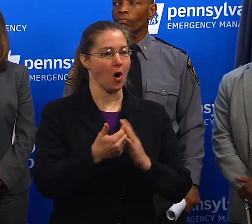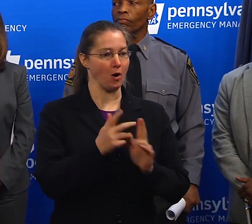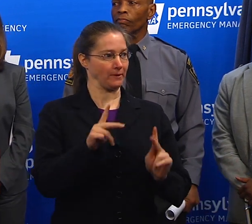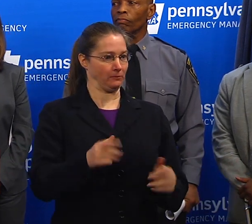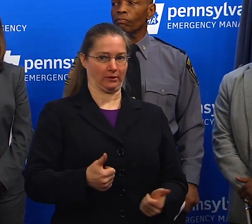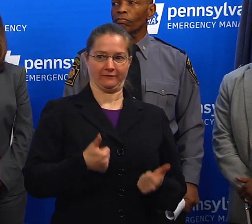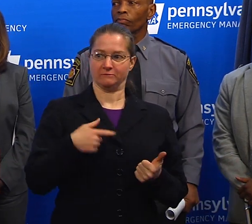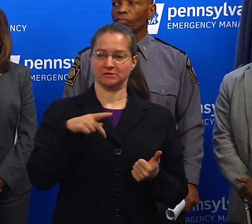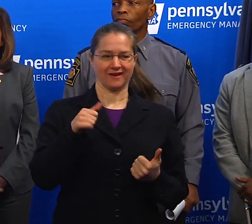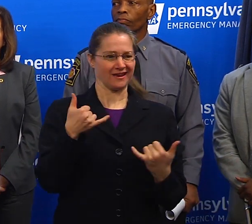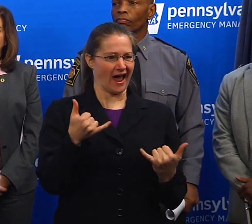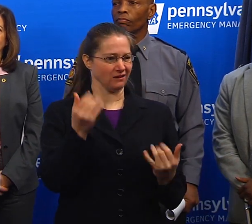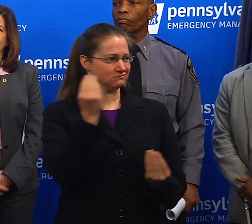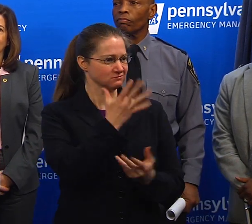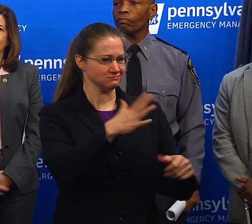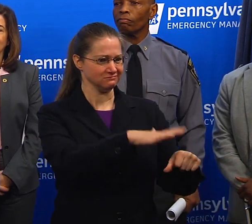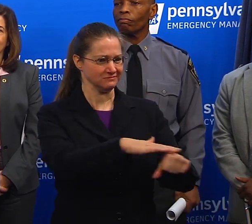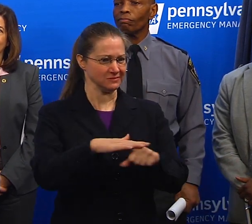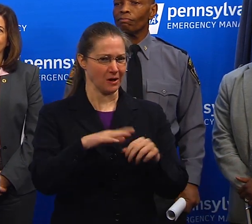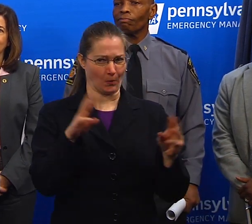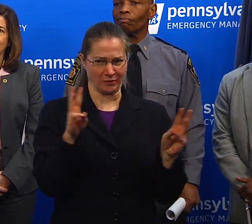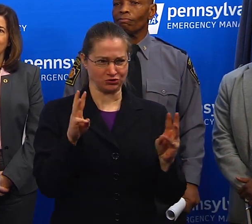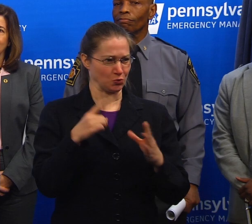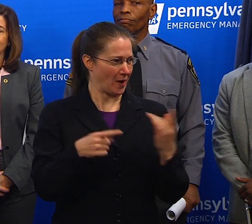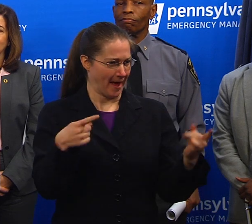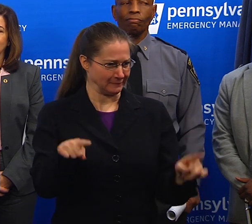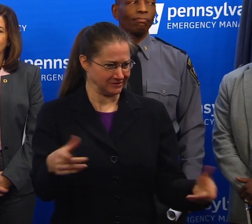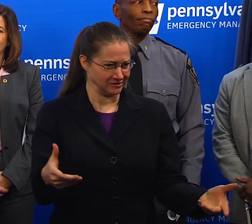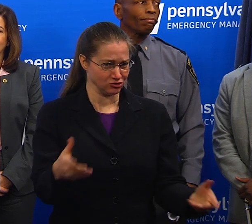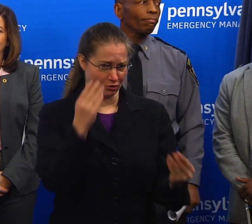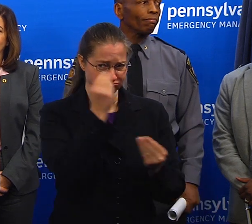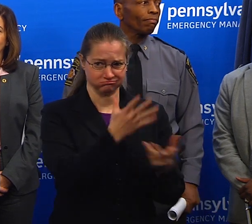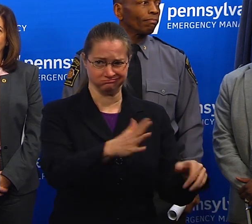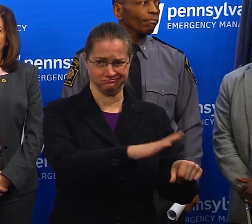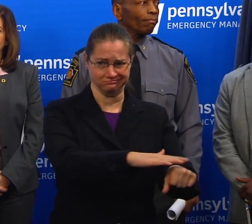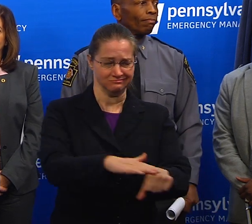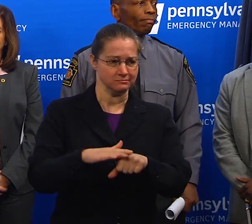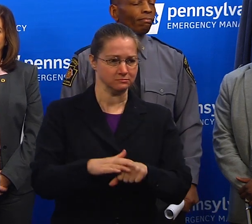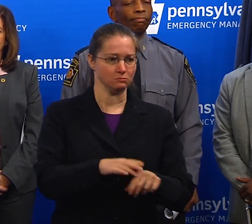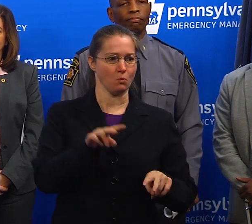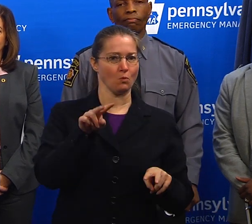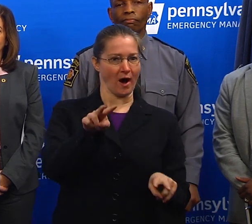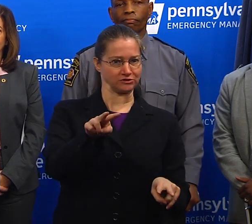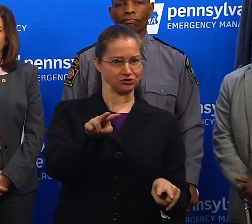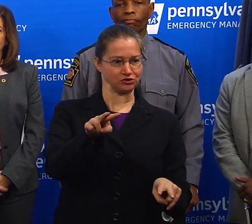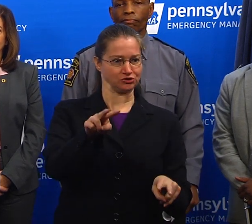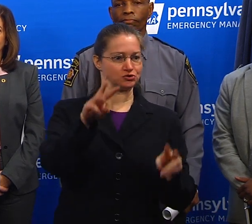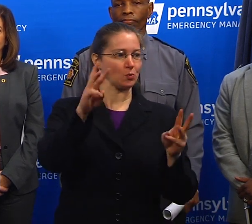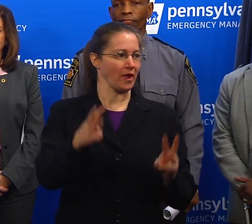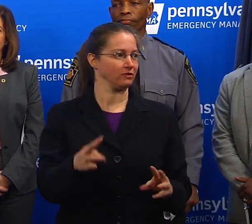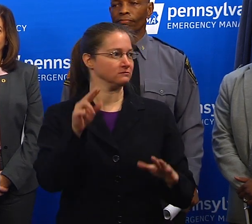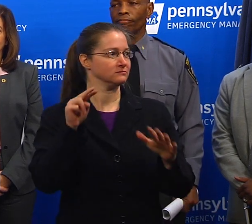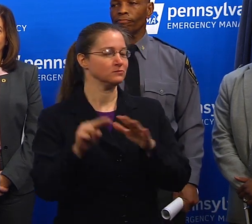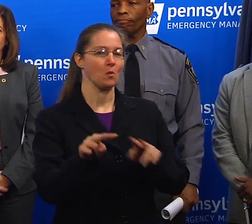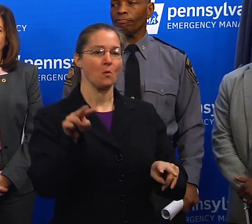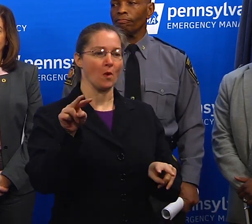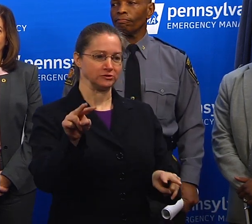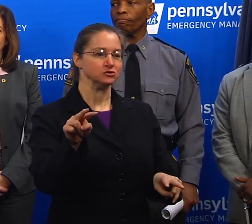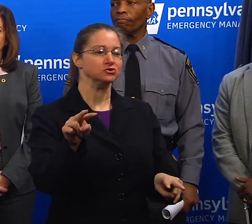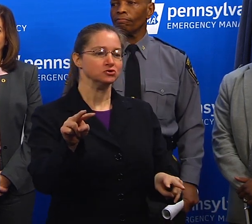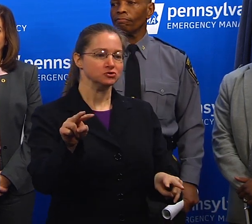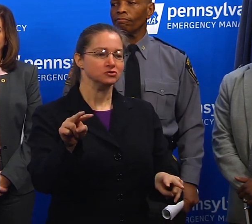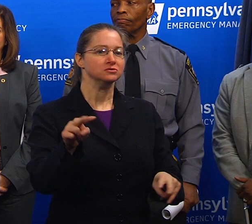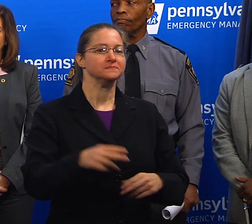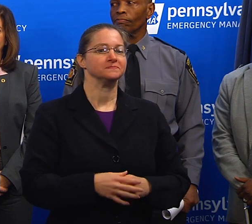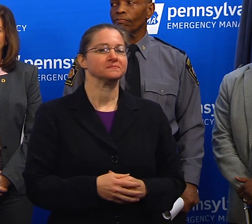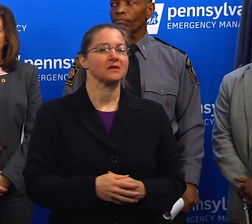Pennsylvanians, this is winter, this is the way this works, I'm urging all Pennsylvanians to pay close attention to the weather forecasts and to take